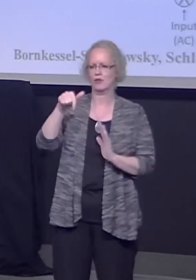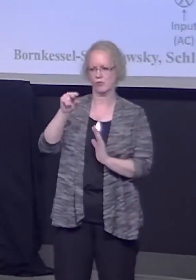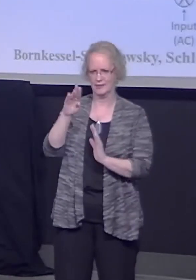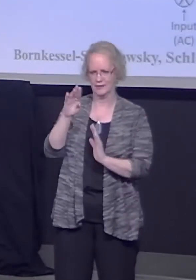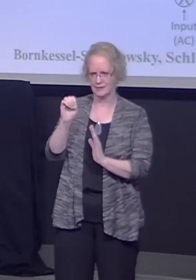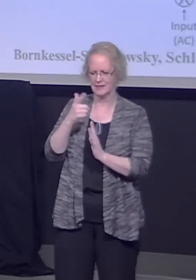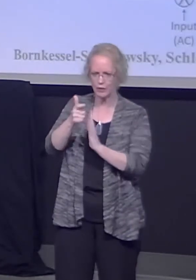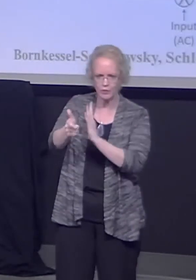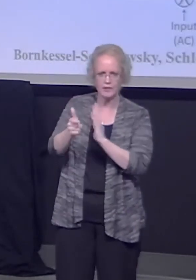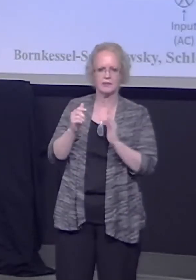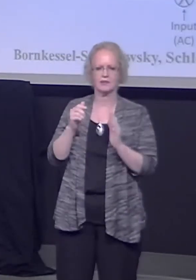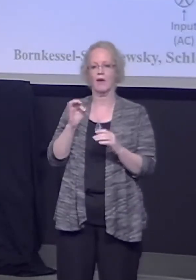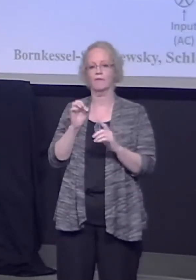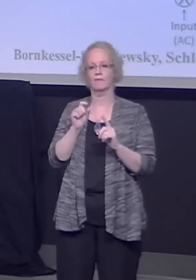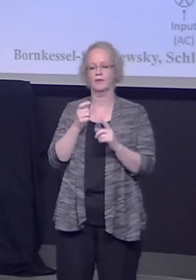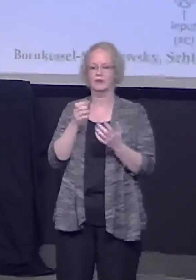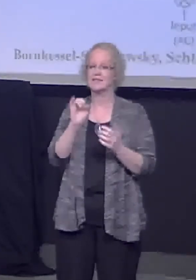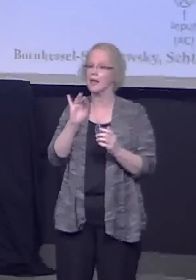then form a word, and of